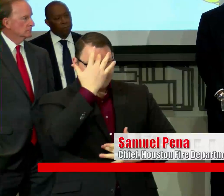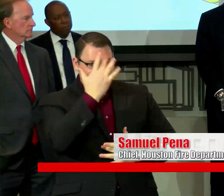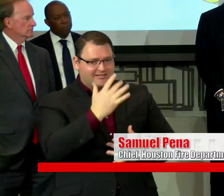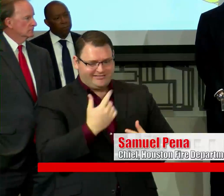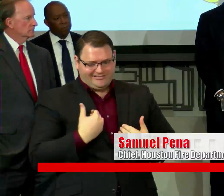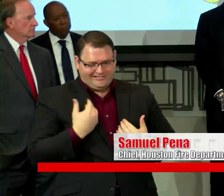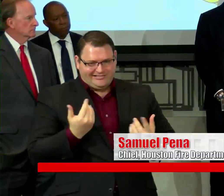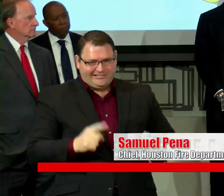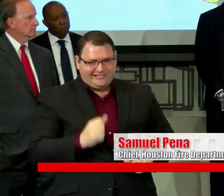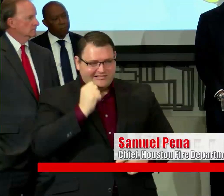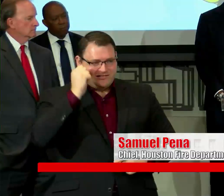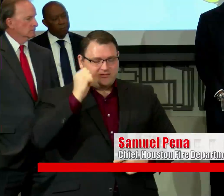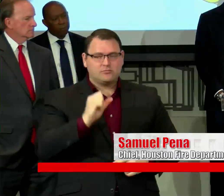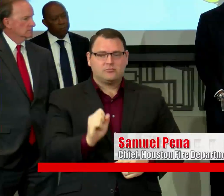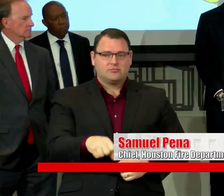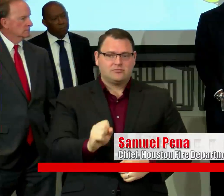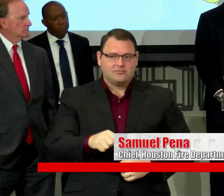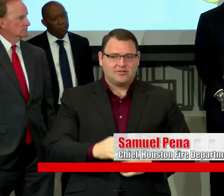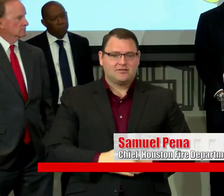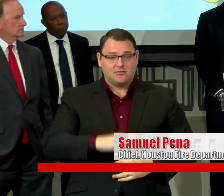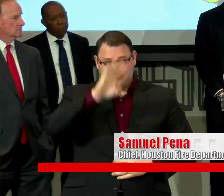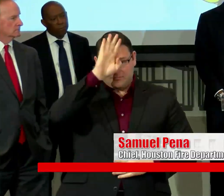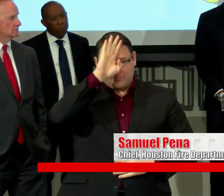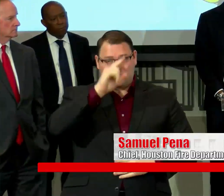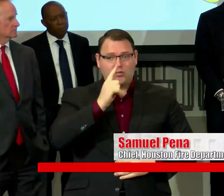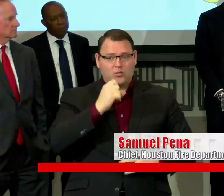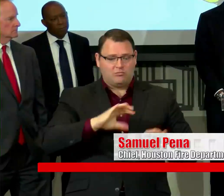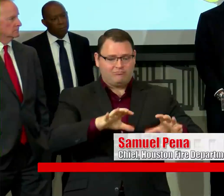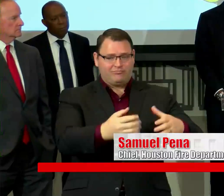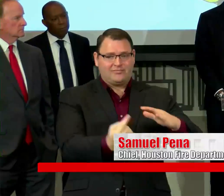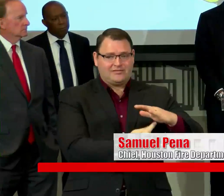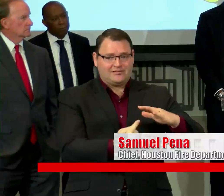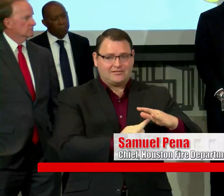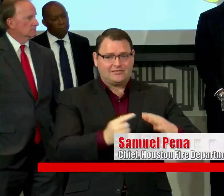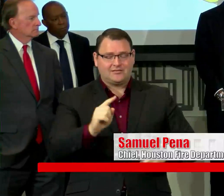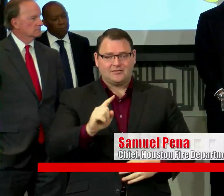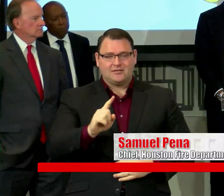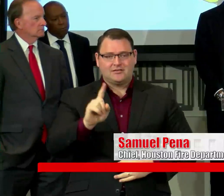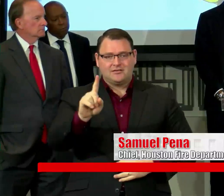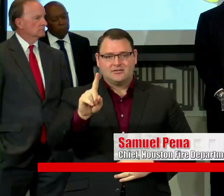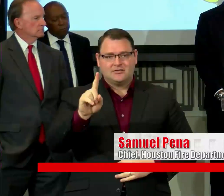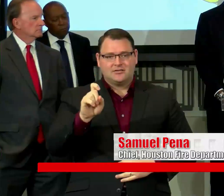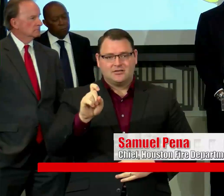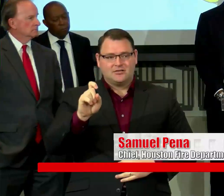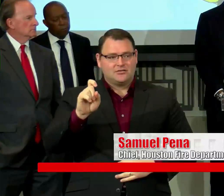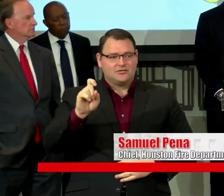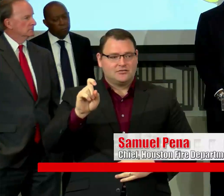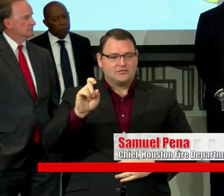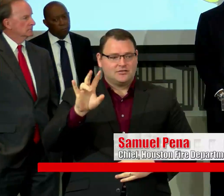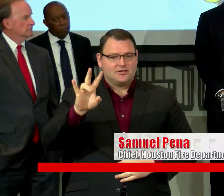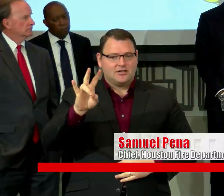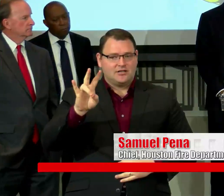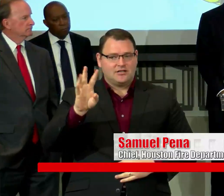Sí, mire, el número de bomberos que tenemos en la cuarentena son 176, a pesar